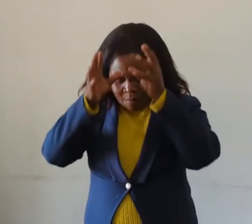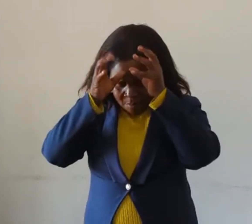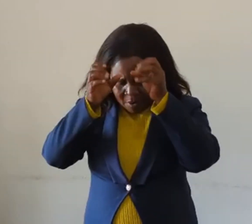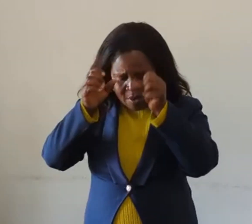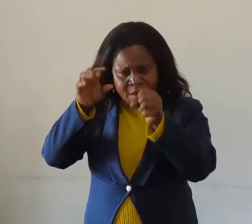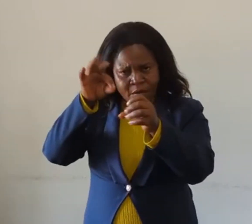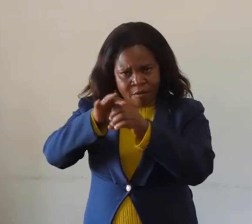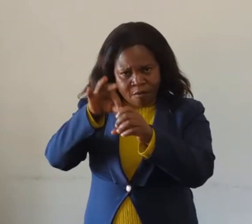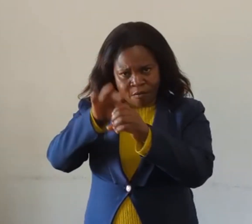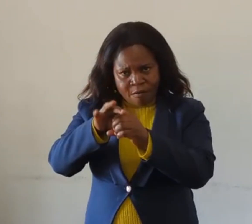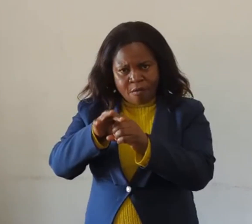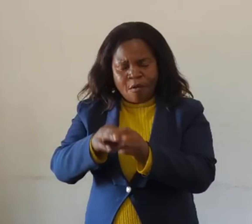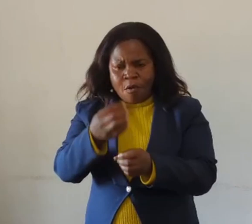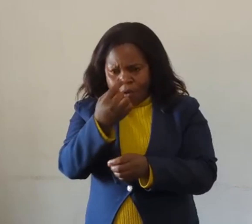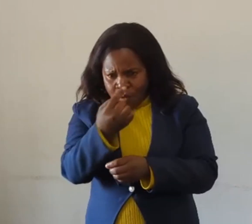by each political party.